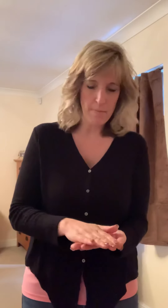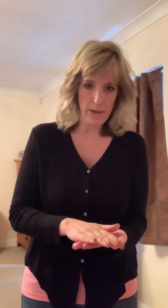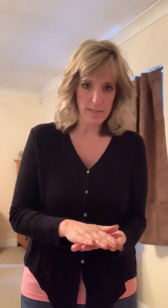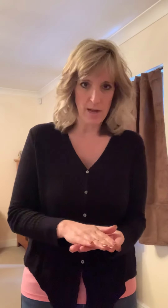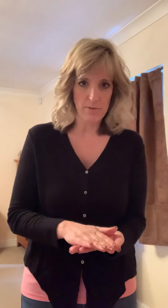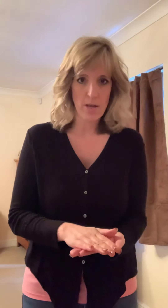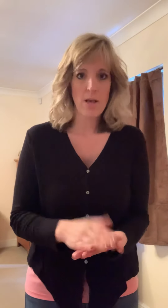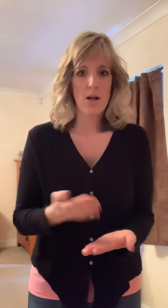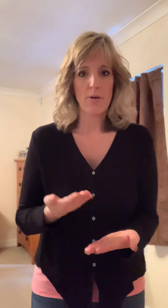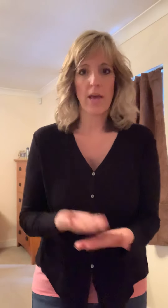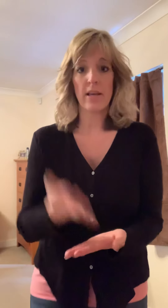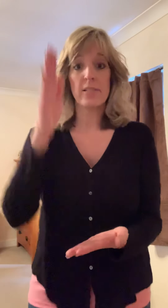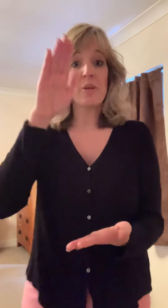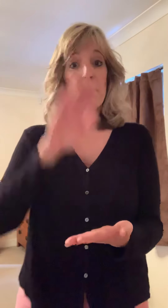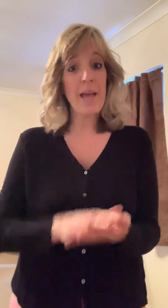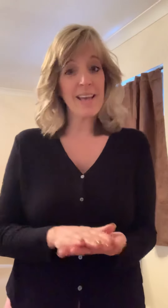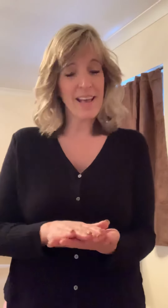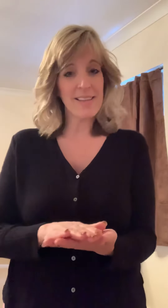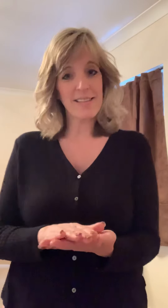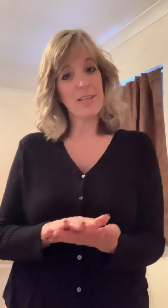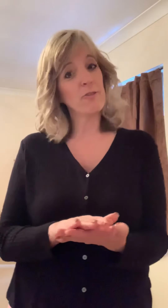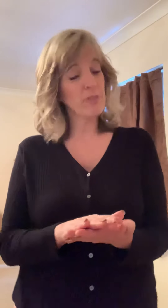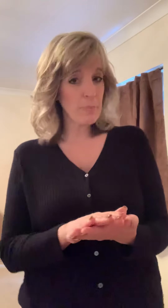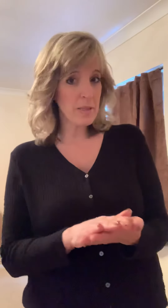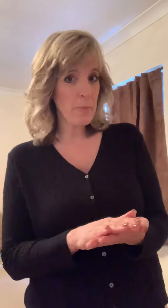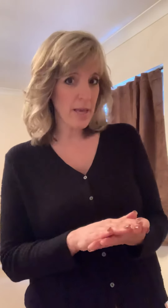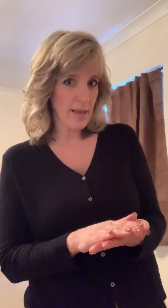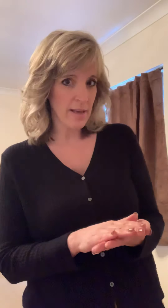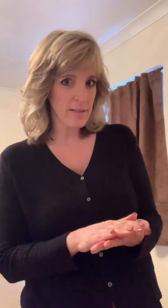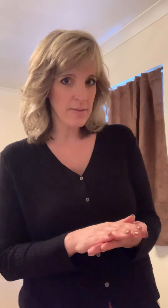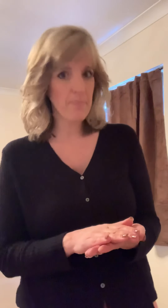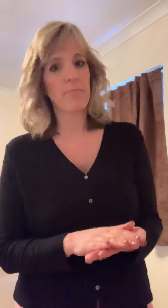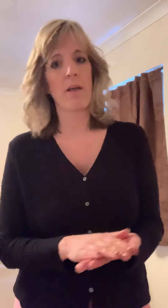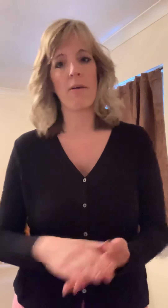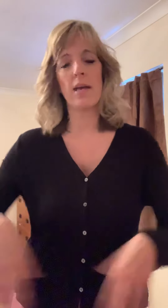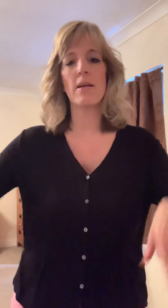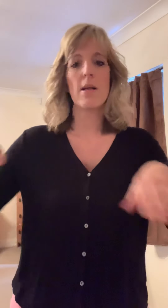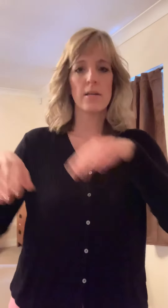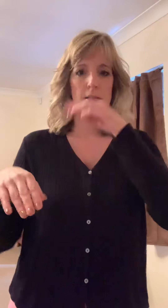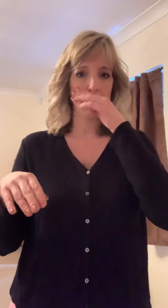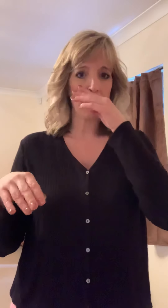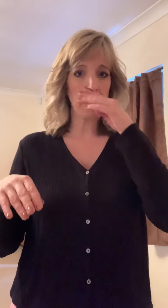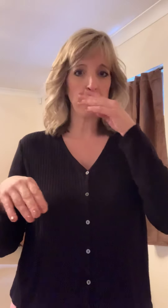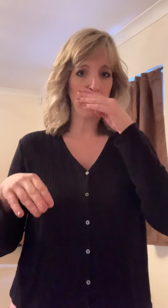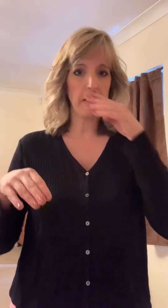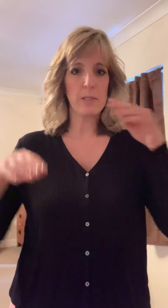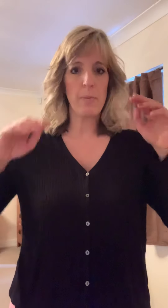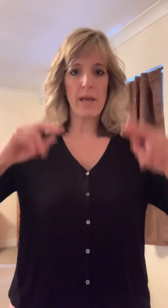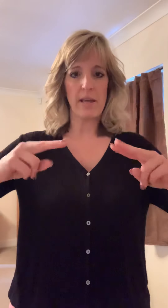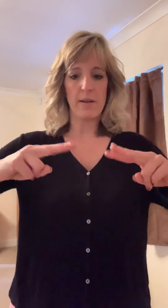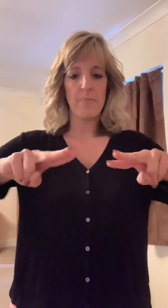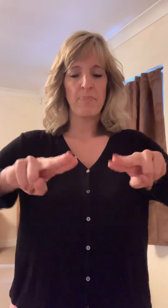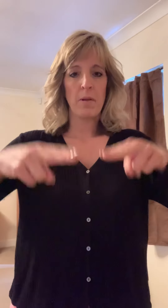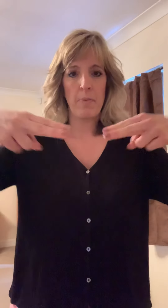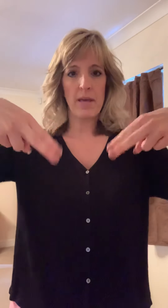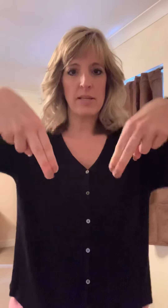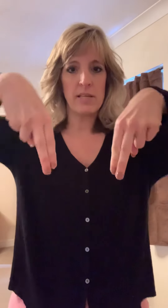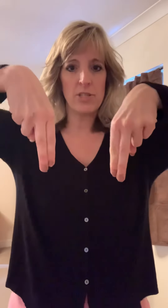back down. Okay, so pancakes, like you're flipping the pancakes. All right, so the next one is bacon. Bacon is you